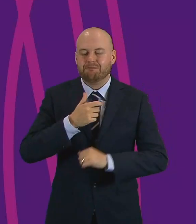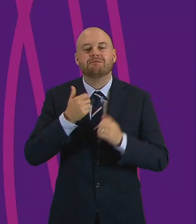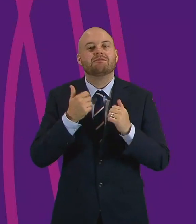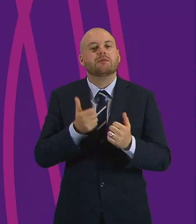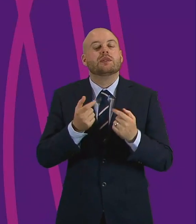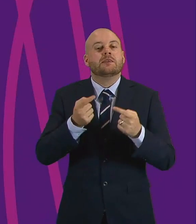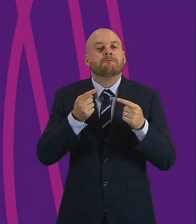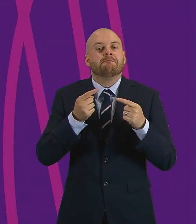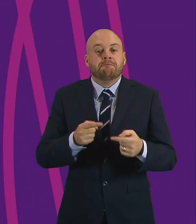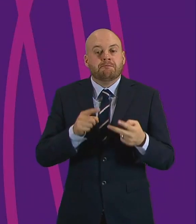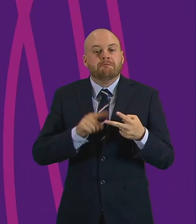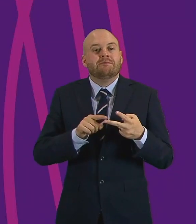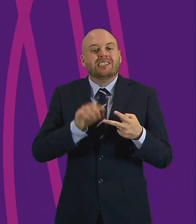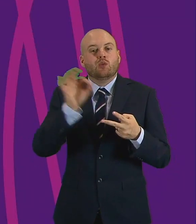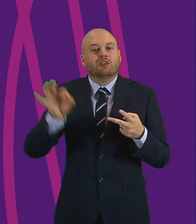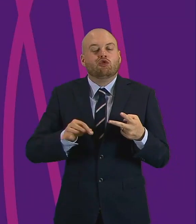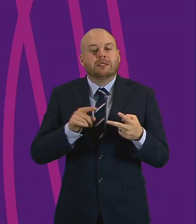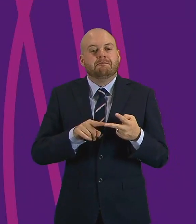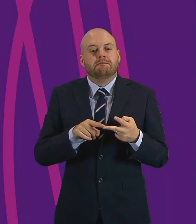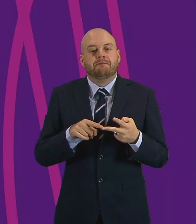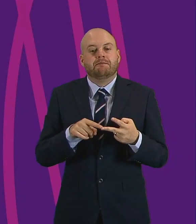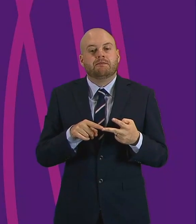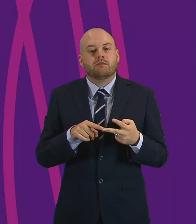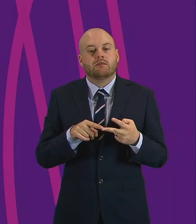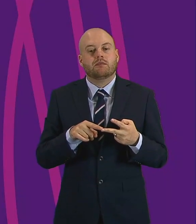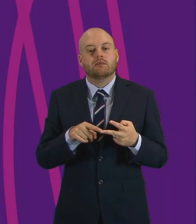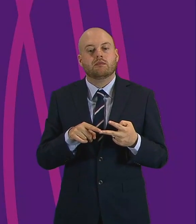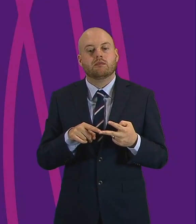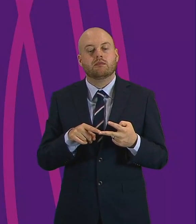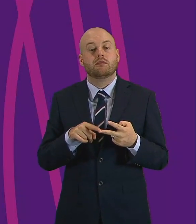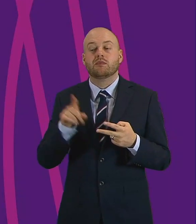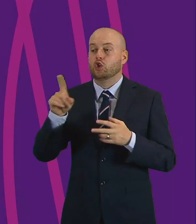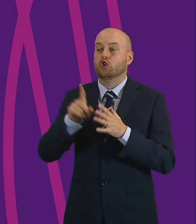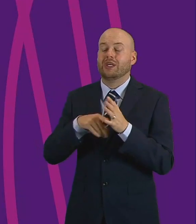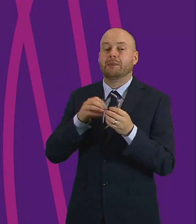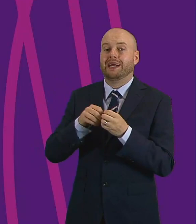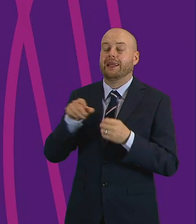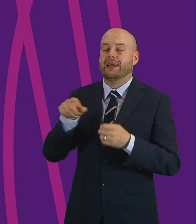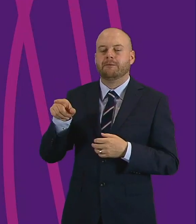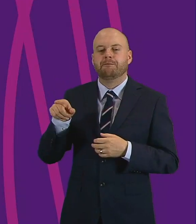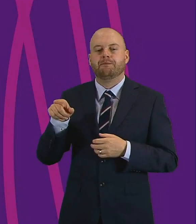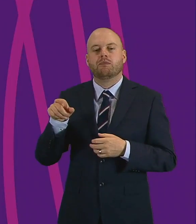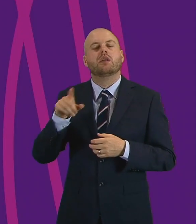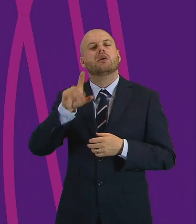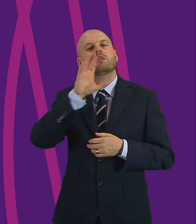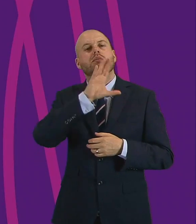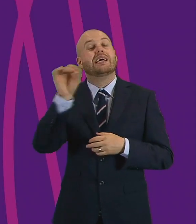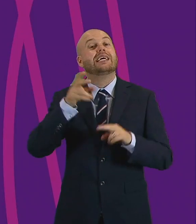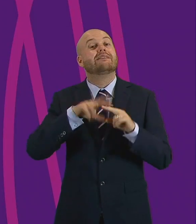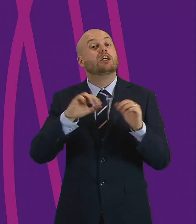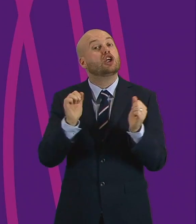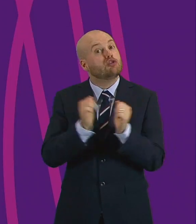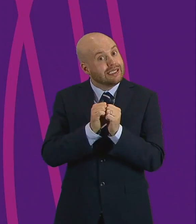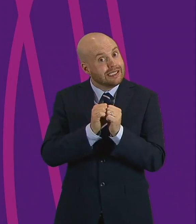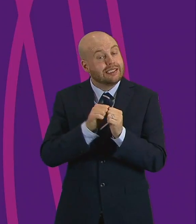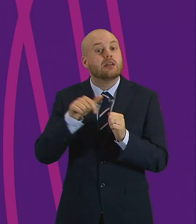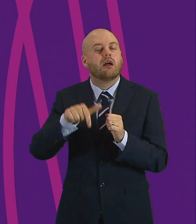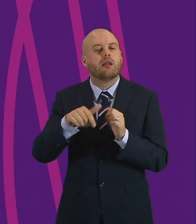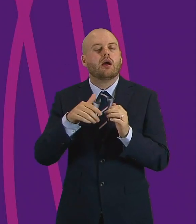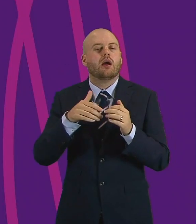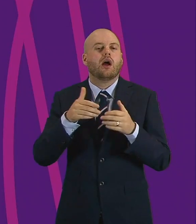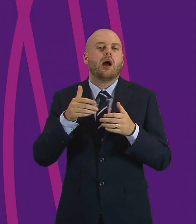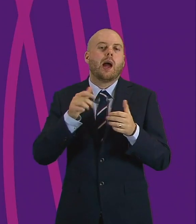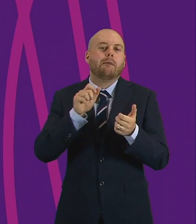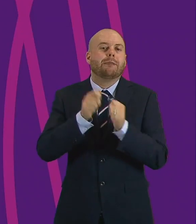Now, the next question is an amendment in the name of Jackie Bailey. I would remind members that if the amendment is agreed, then the amendment in the name of